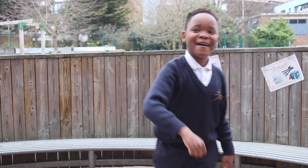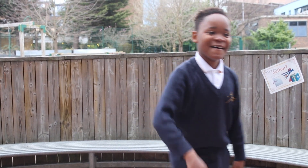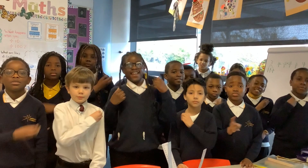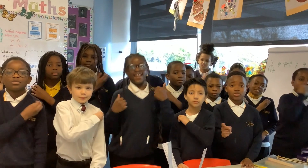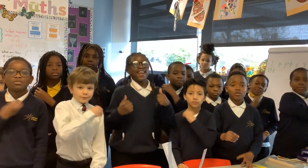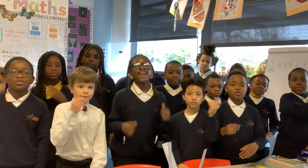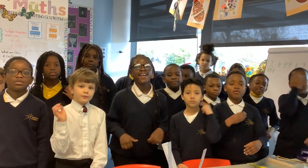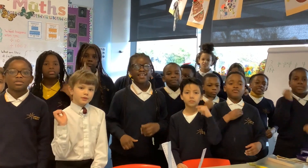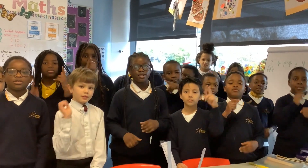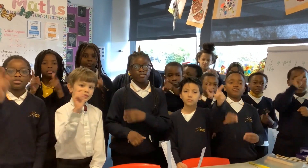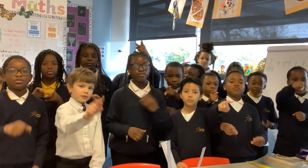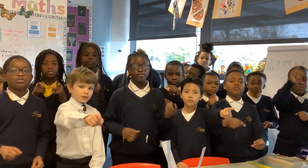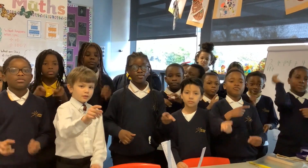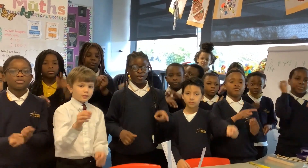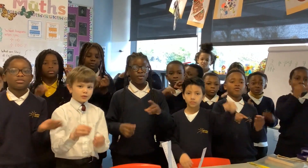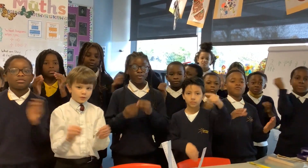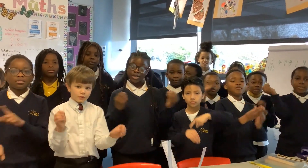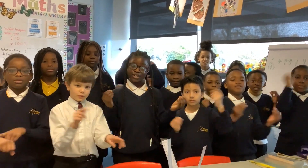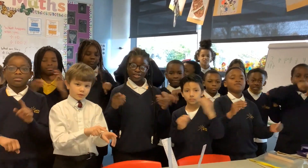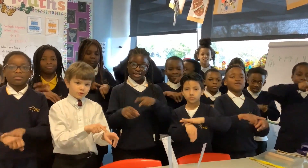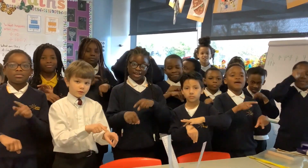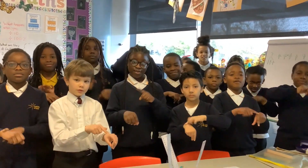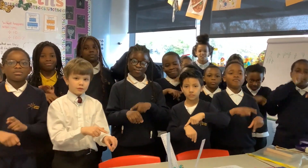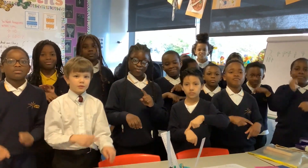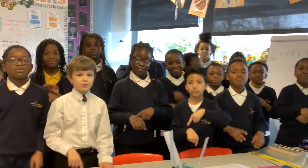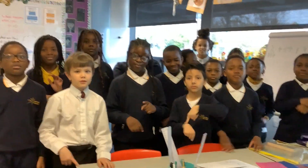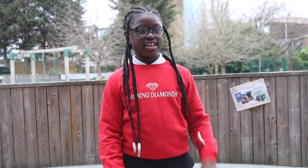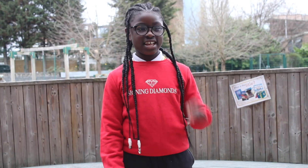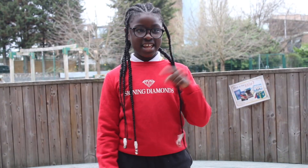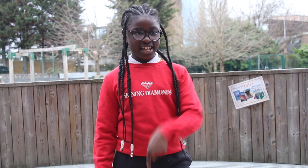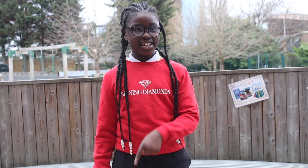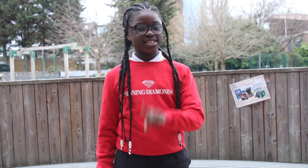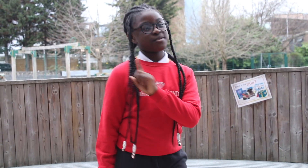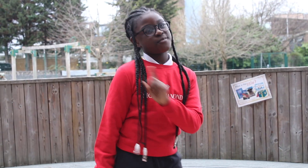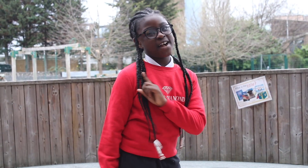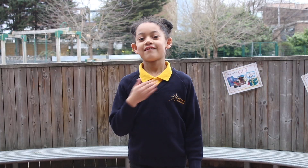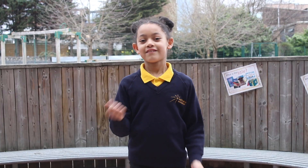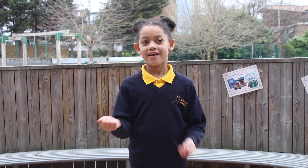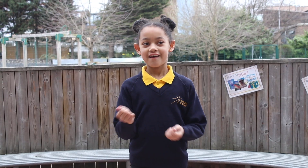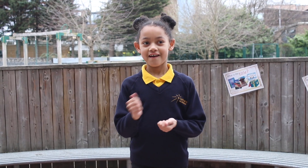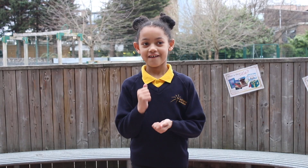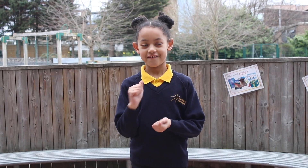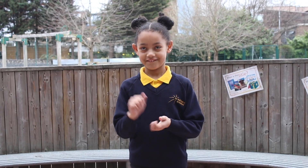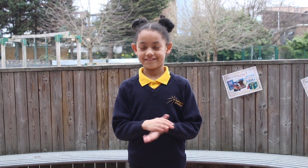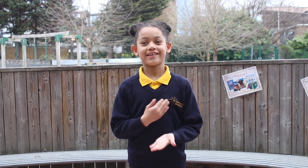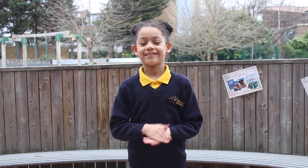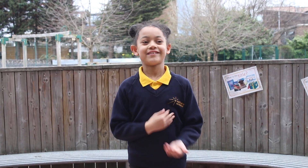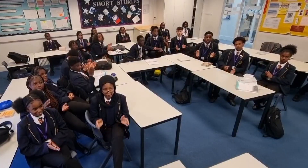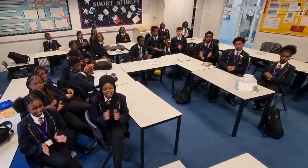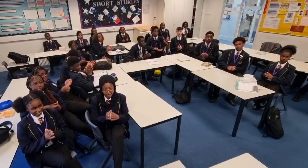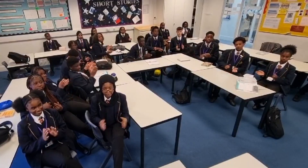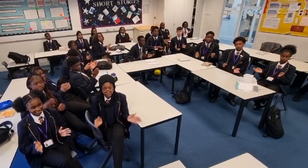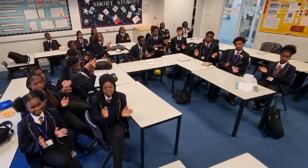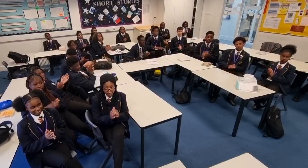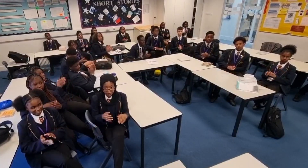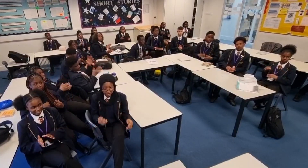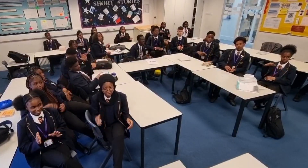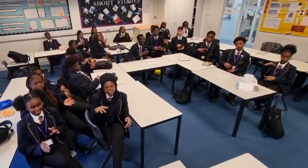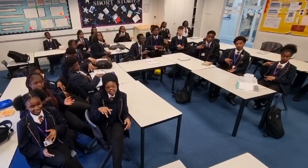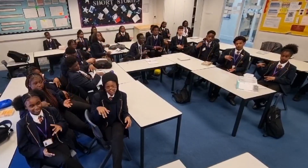Yeah. No offense to you, don't waste your time. Here's why. Because I'm happy. Clap along if you feel like